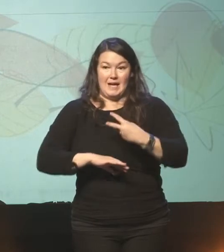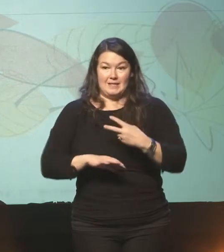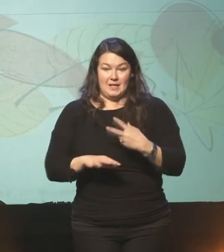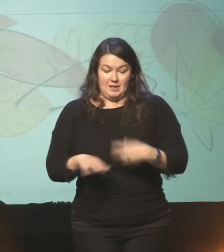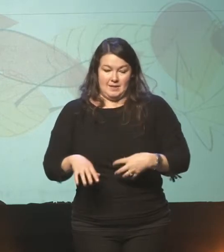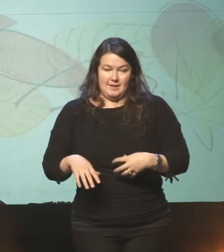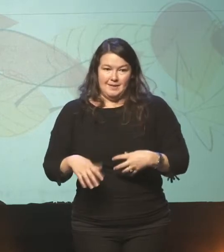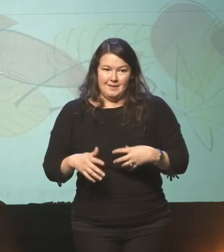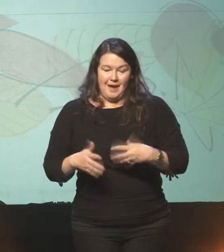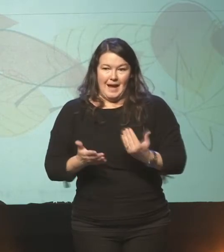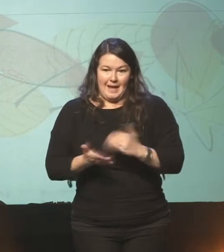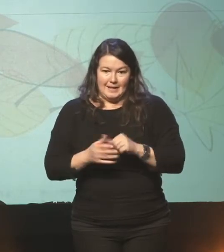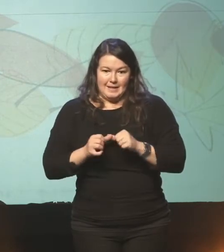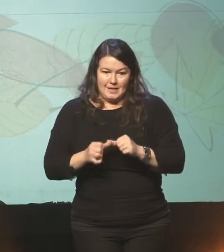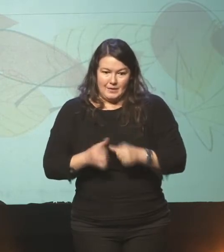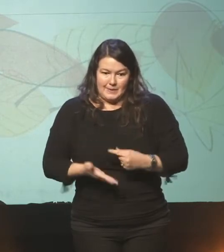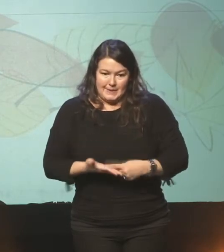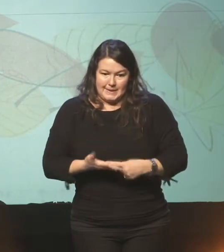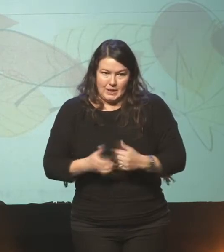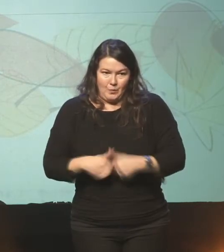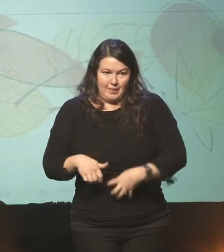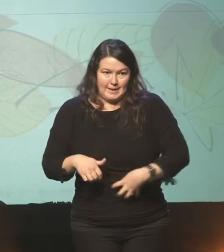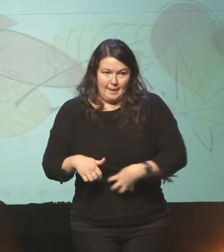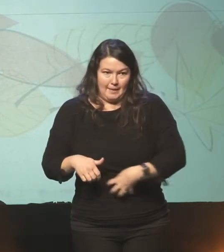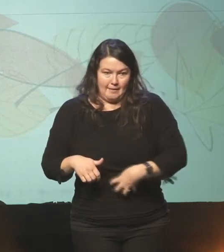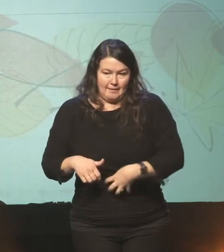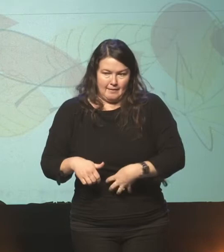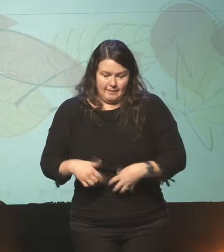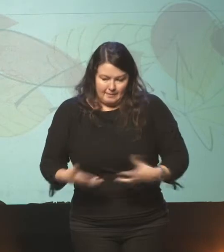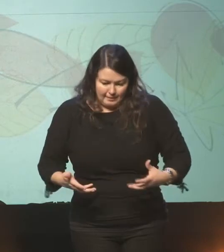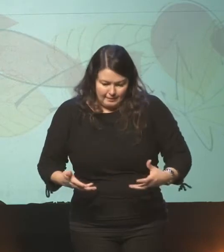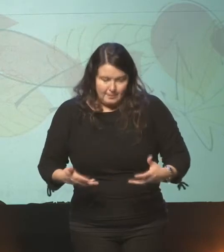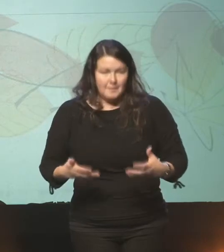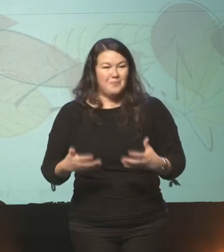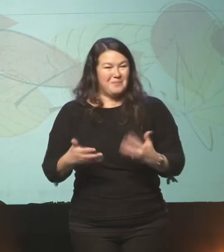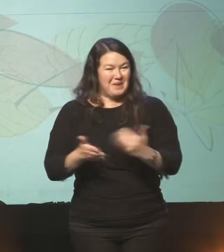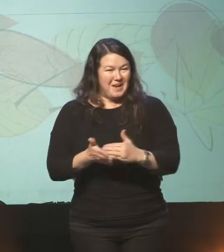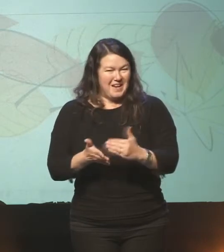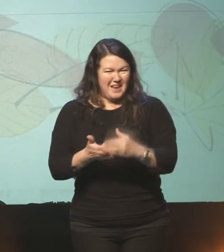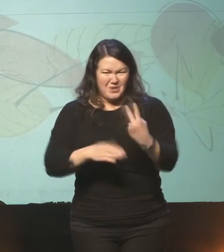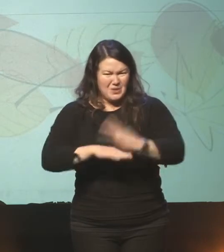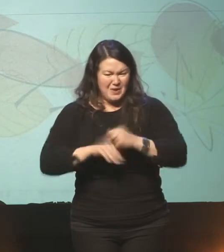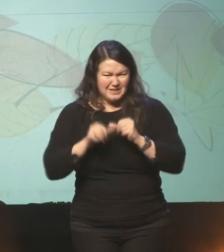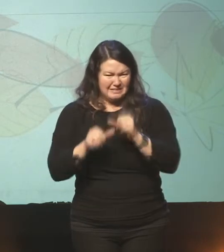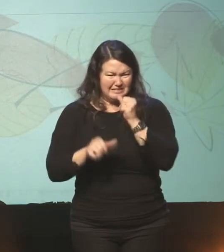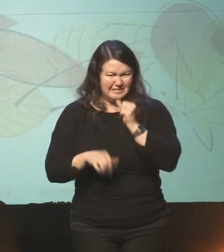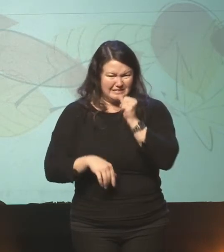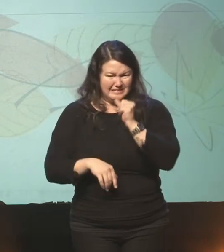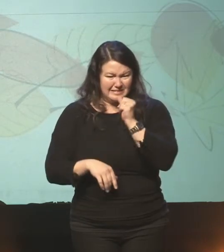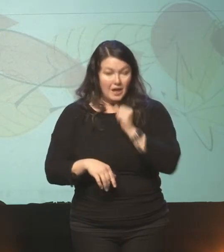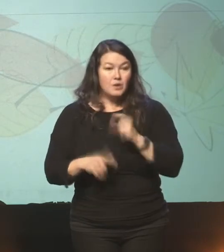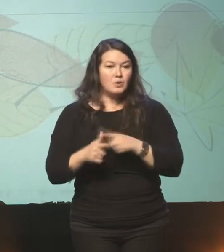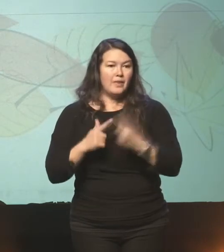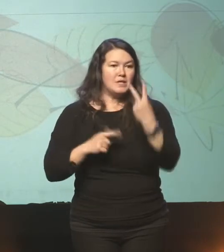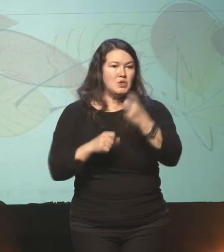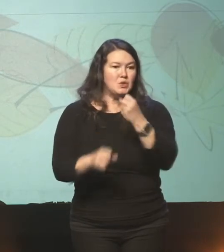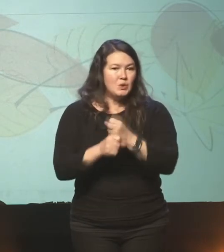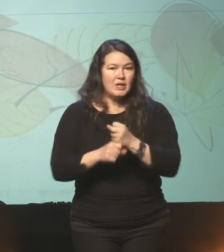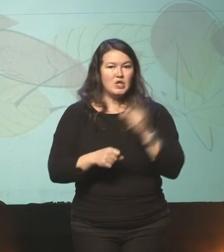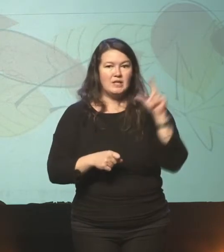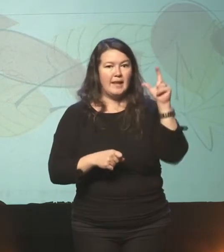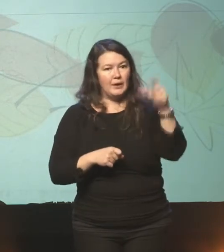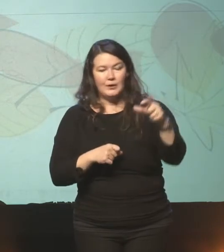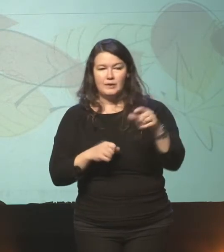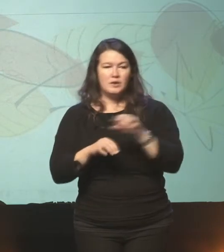discussion with the salmon over and over again, if you know what I'm saying, right? And so it had to have been 2 years before Wendy ate salmon again,